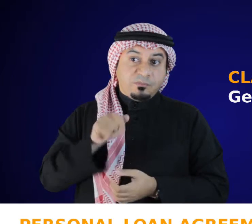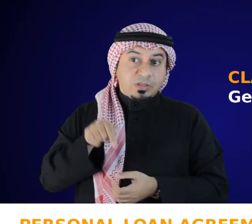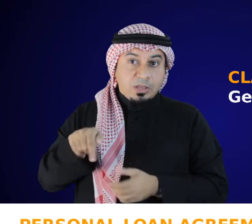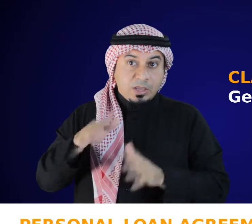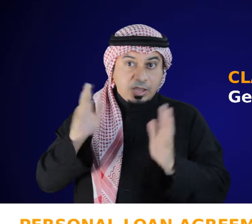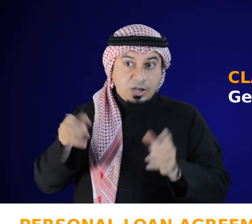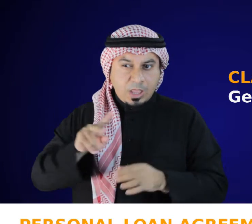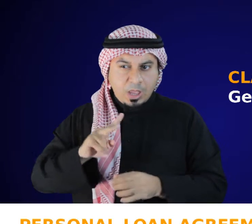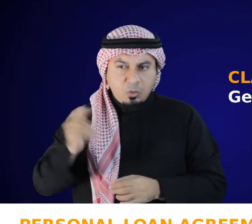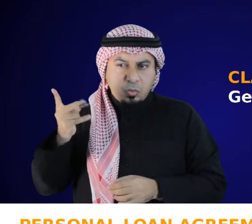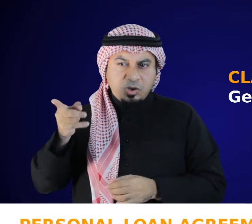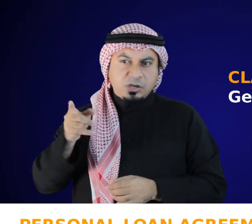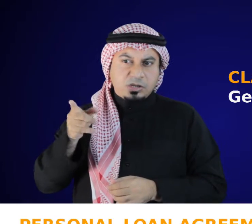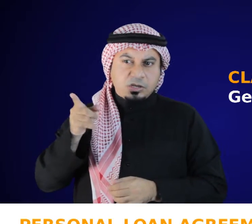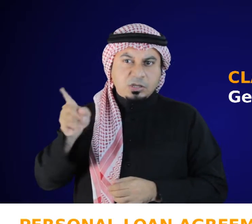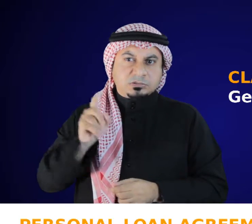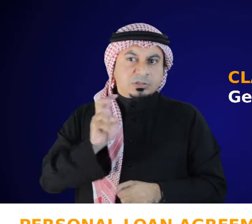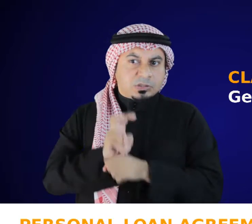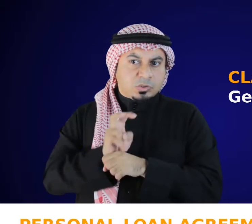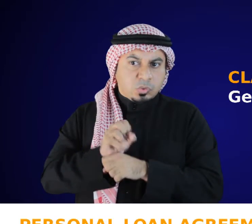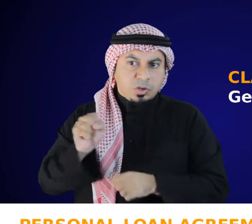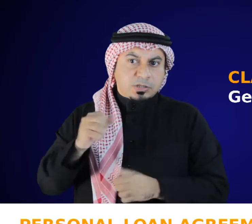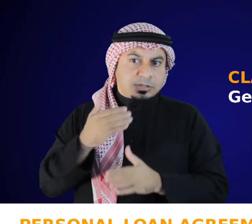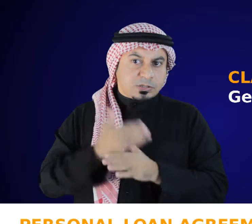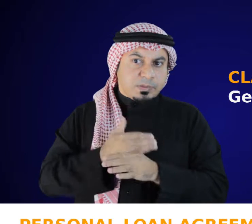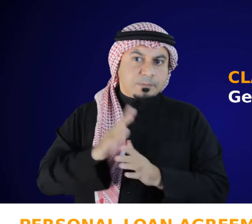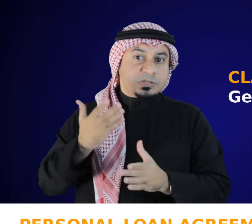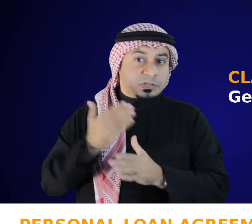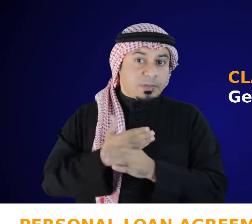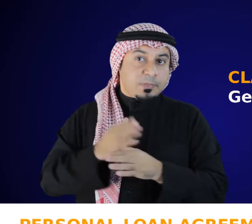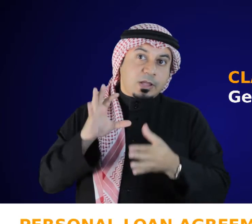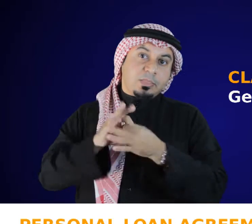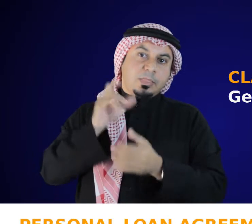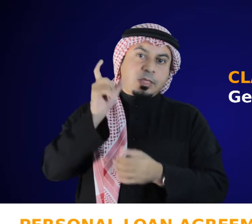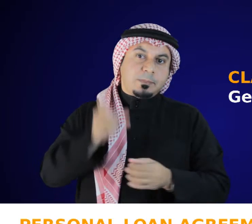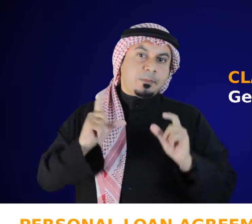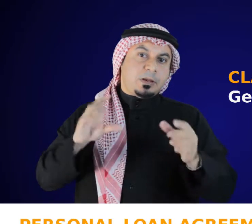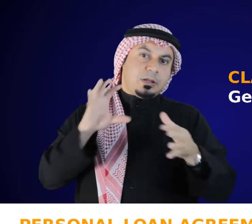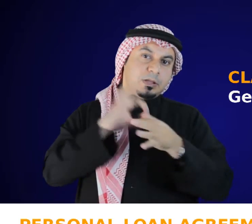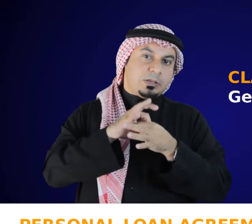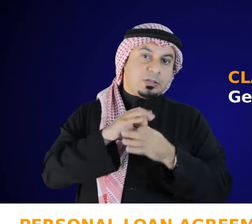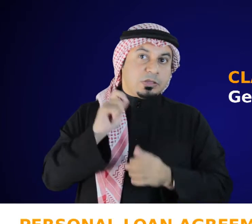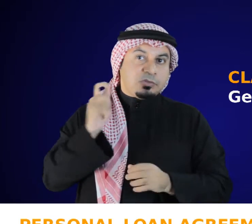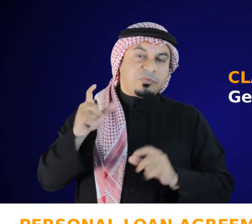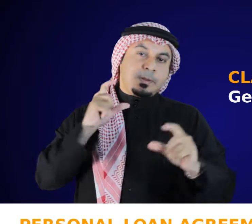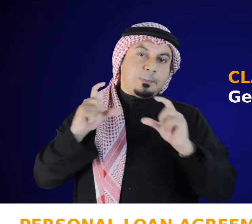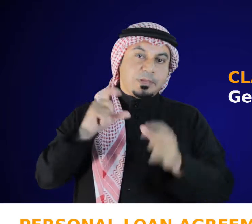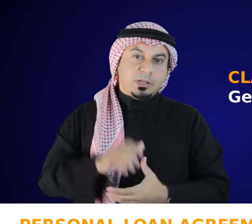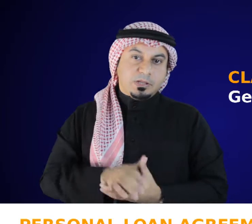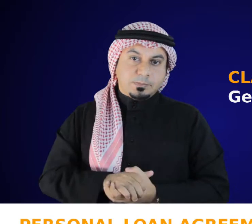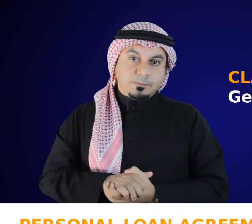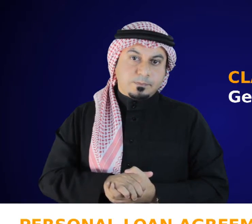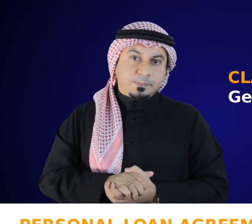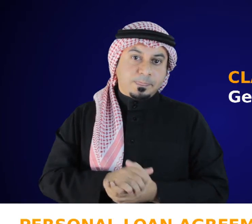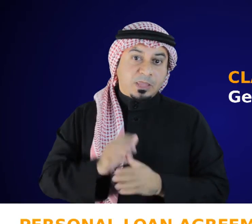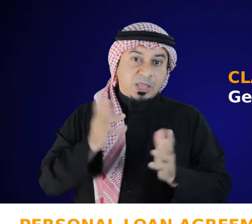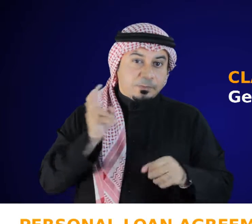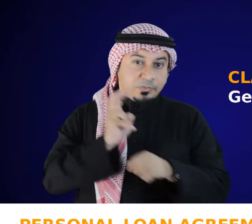Nine. In case the debt matures for any reason, the customer undertakes to pay to the bank the value of the due debt, including